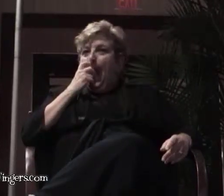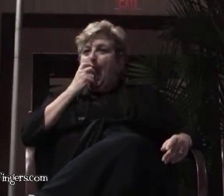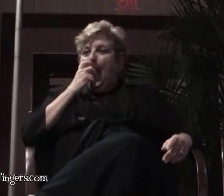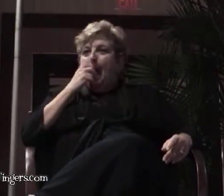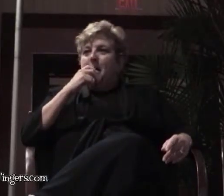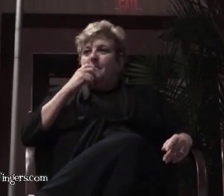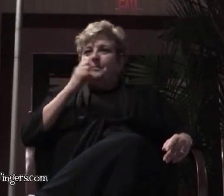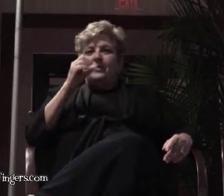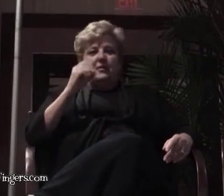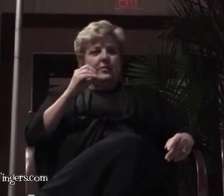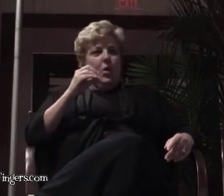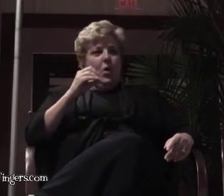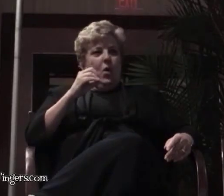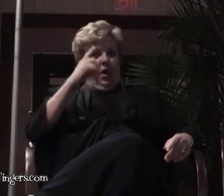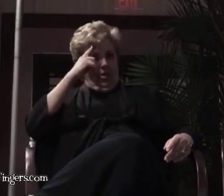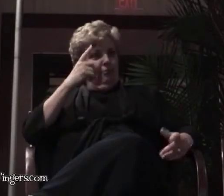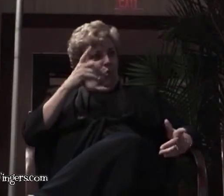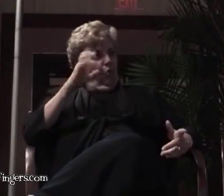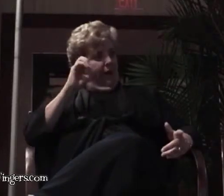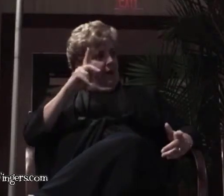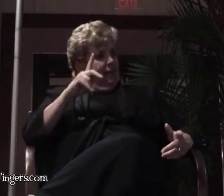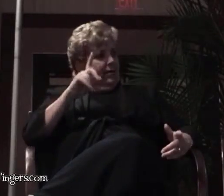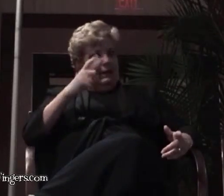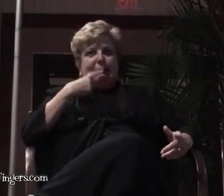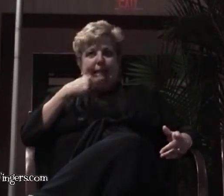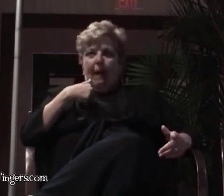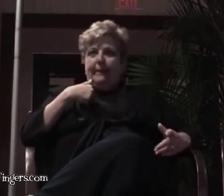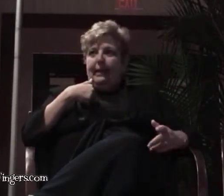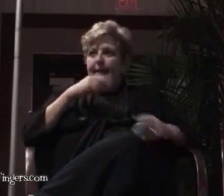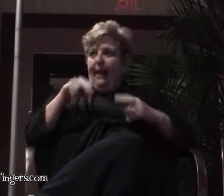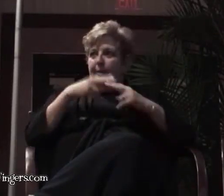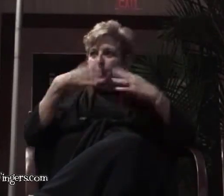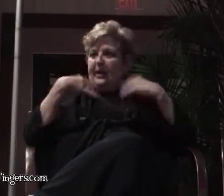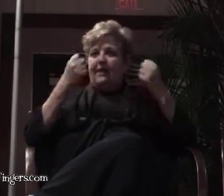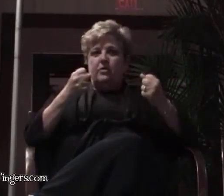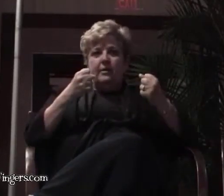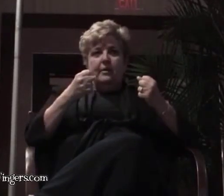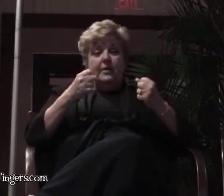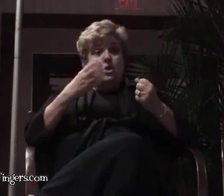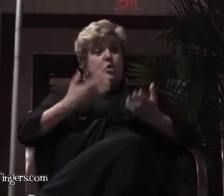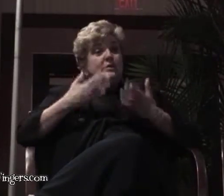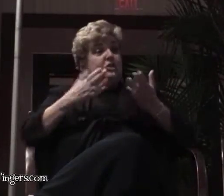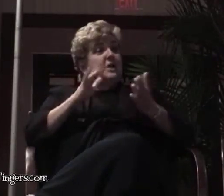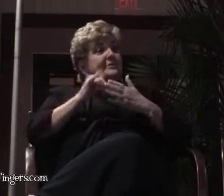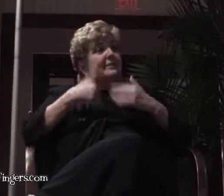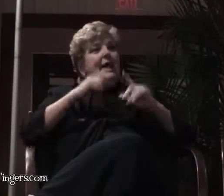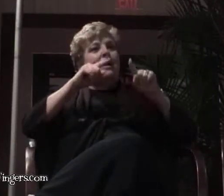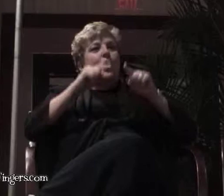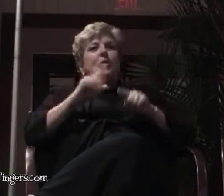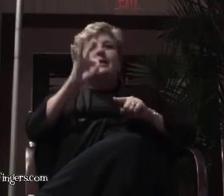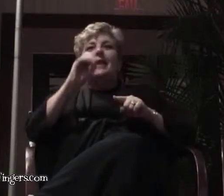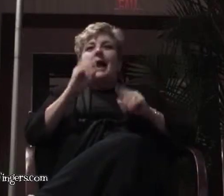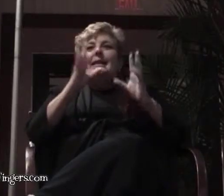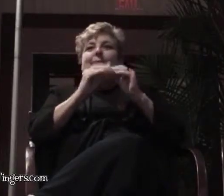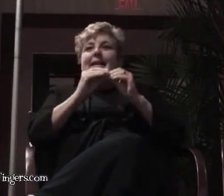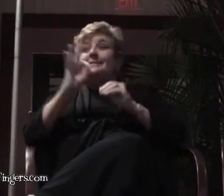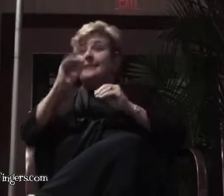the program of recovery. They suggested when I got out of there, I go to 90 meetings in 90 days. And they suggested I get a